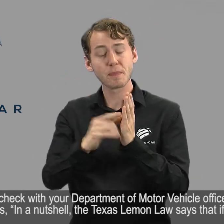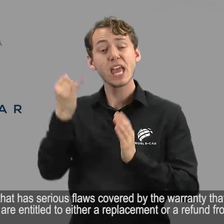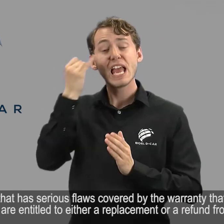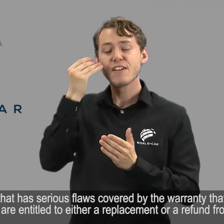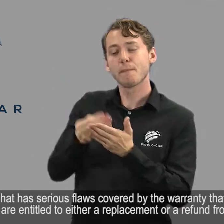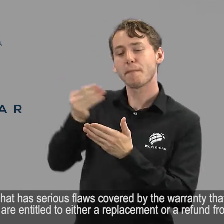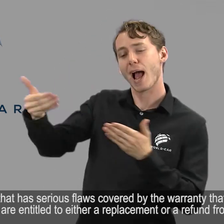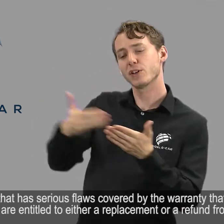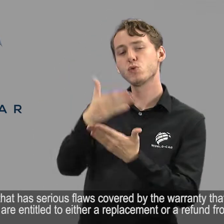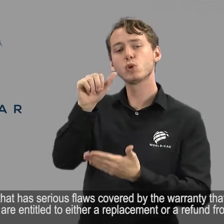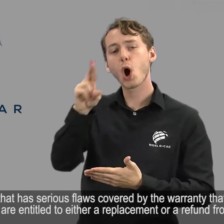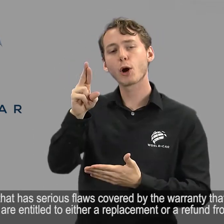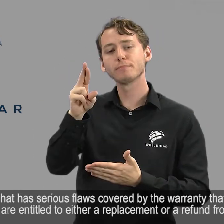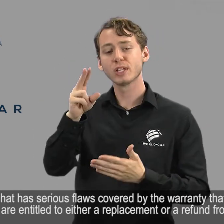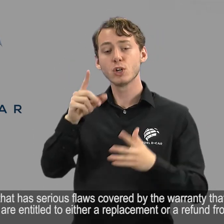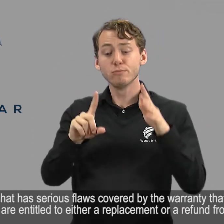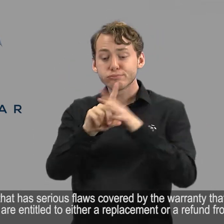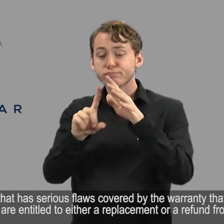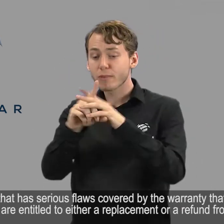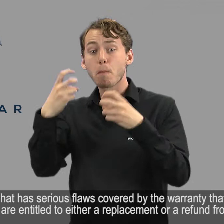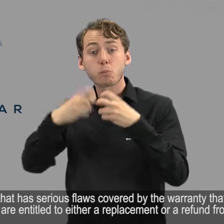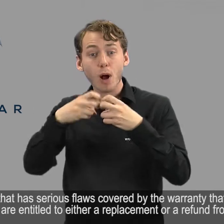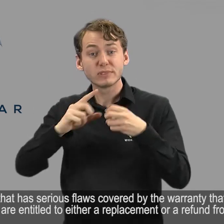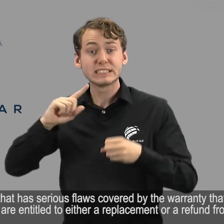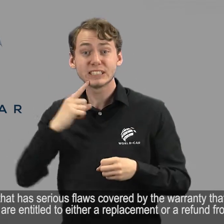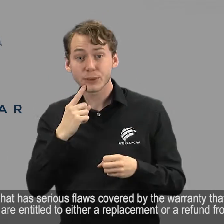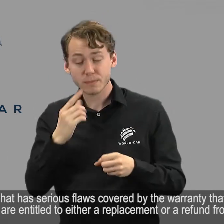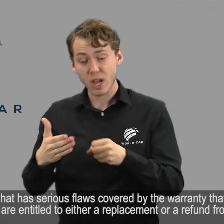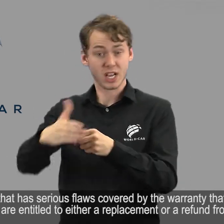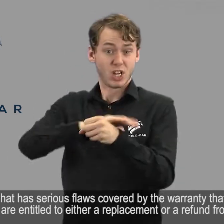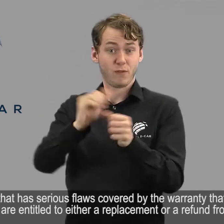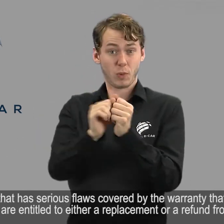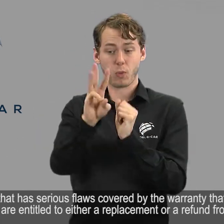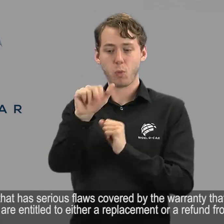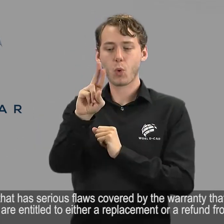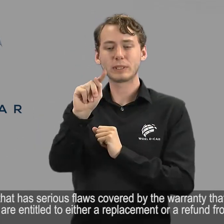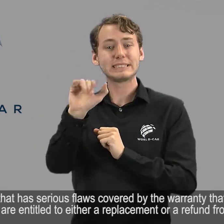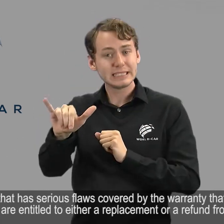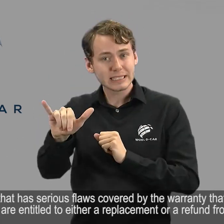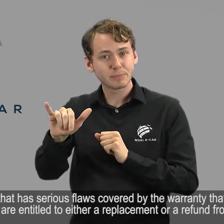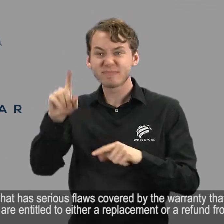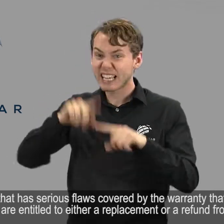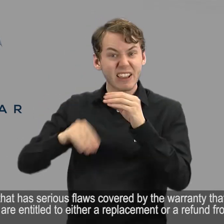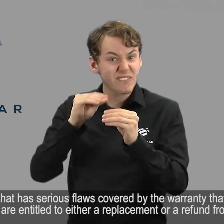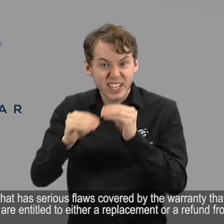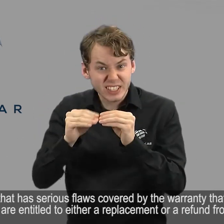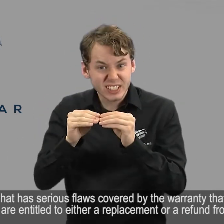if you bought a new car that has serious flaws covered by the warranty that can't be fixed, you are